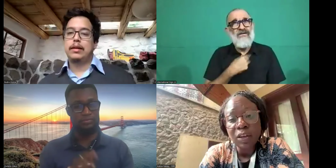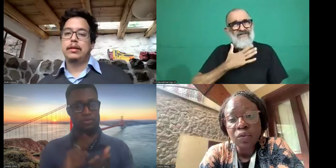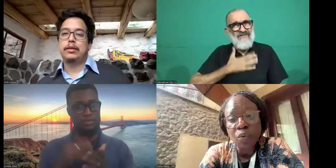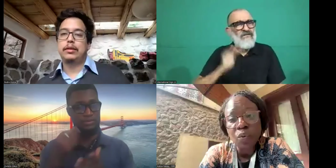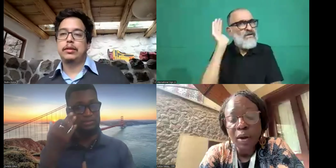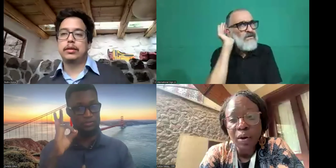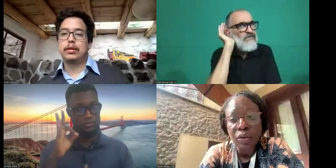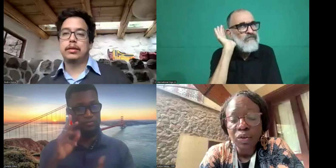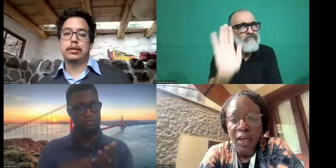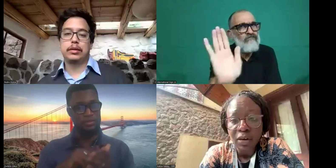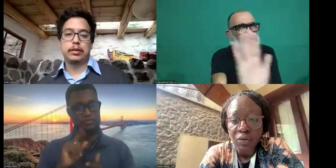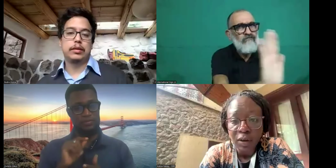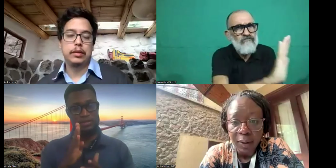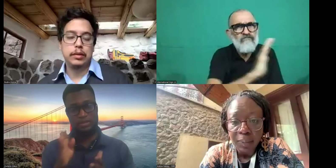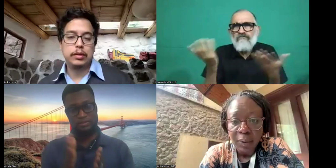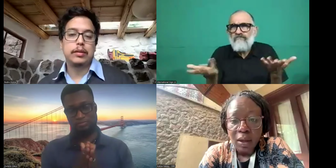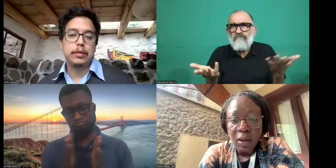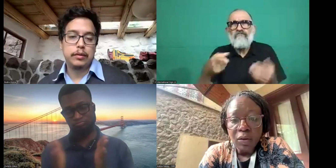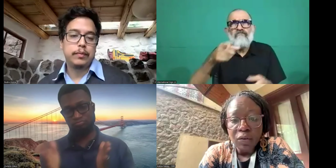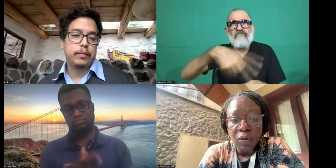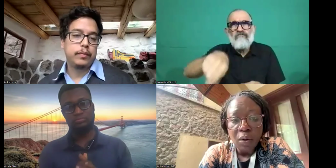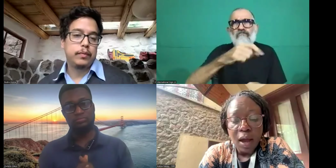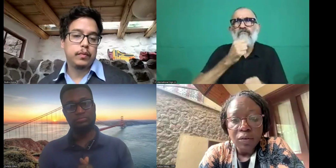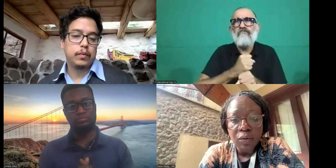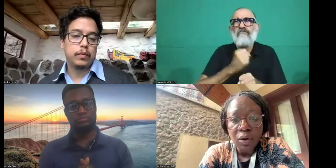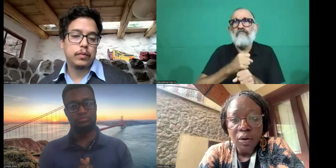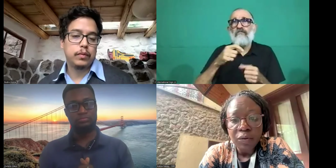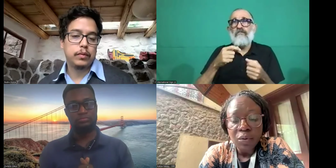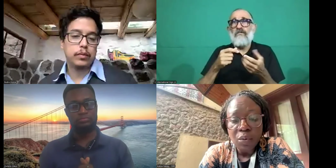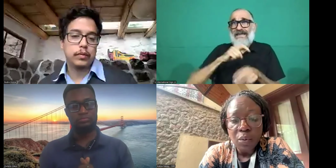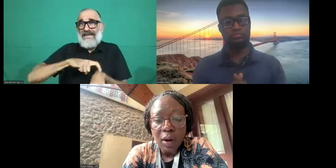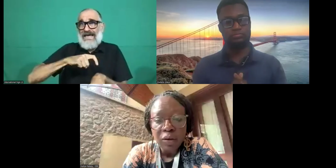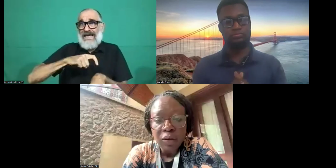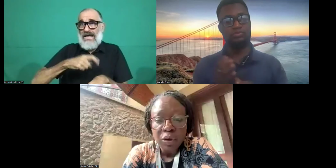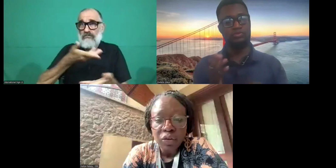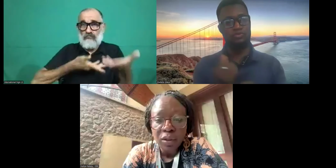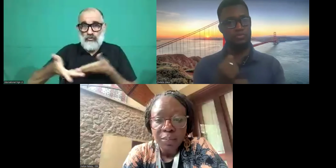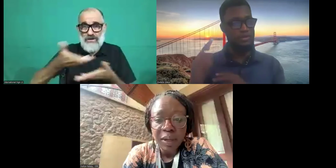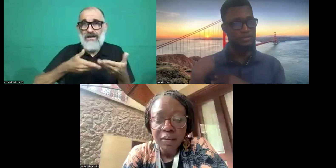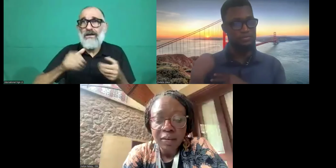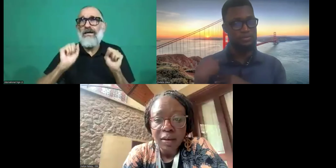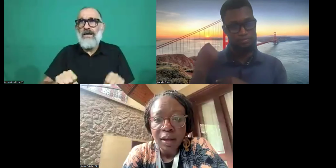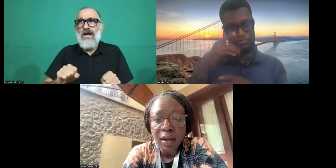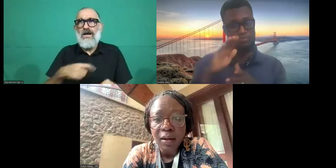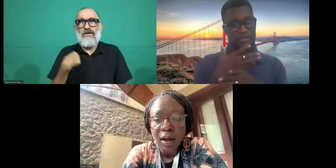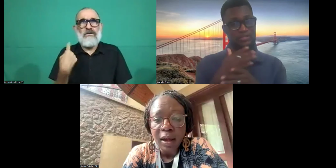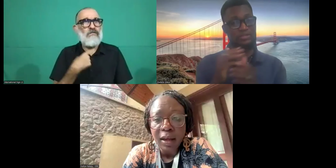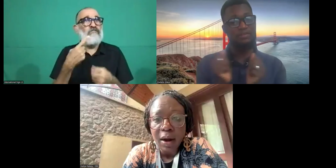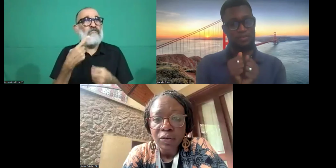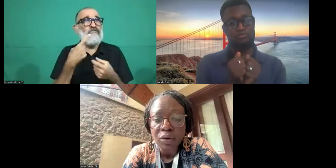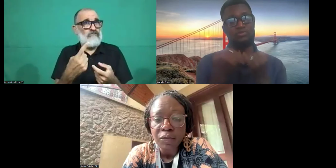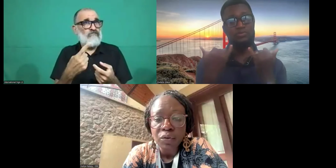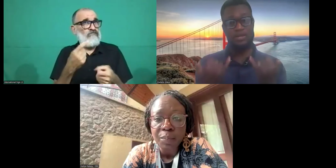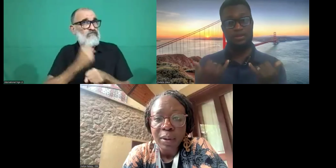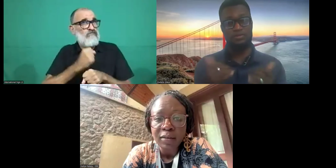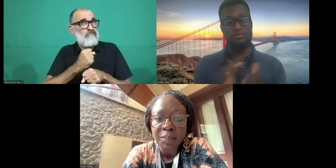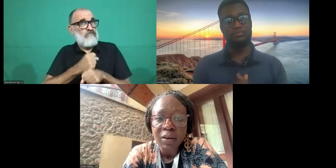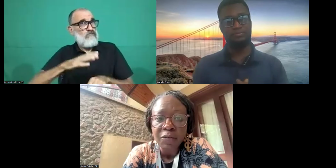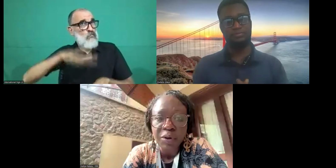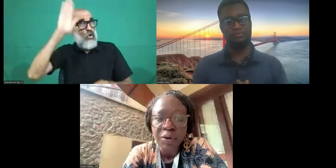culminated into what we are going to share today. So to all of you who want to wish you the best, and I encourage all of you